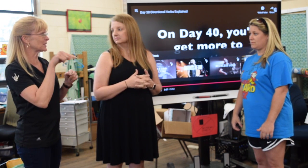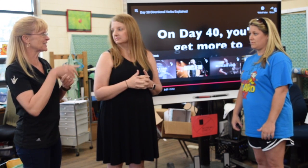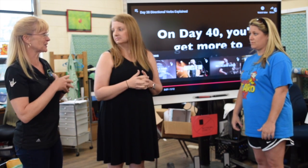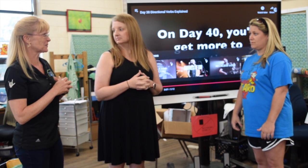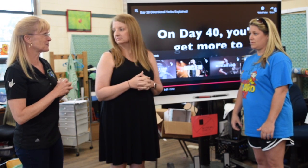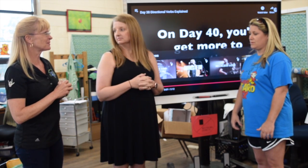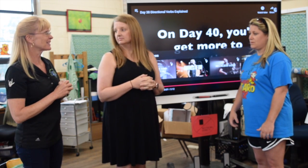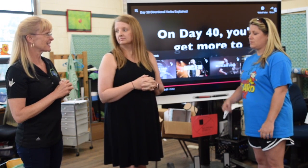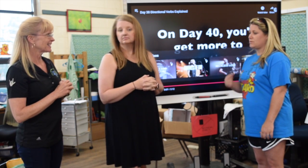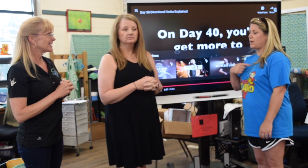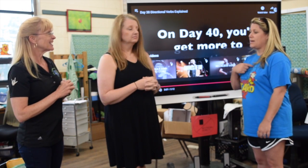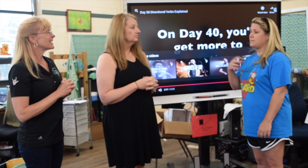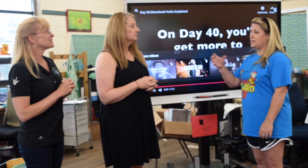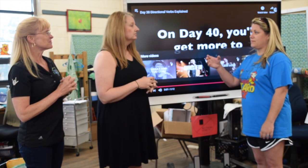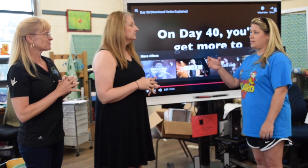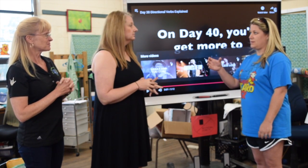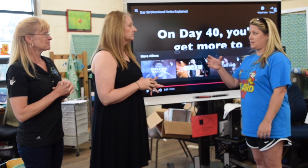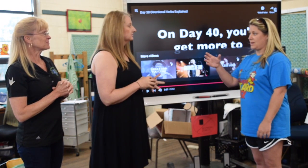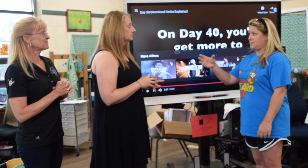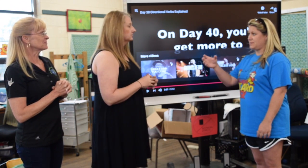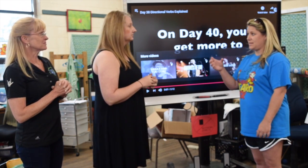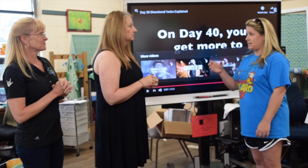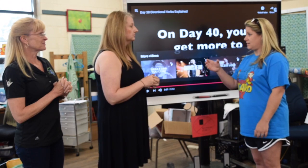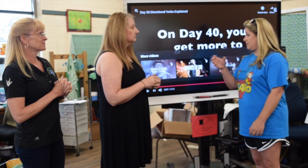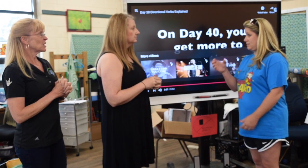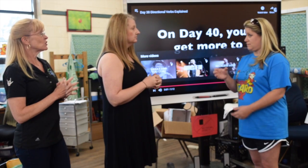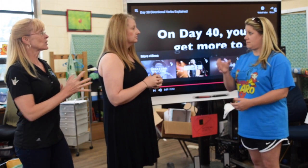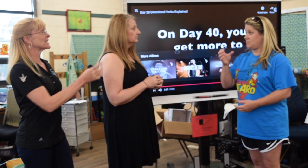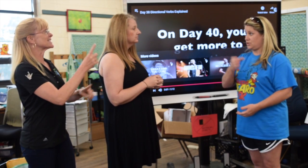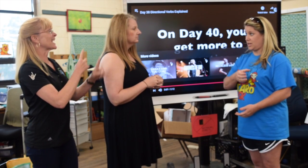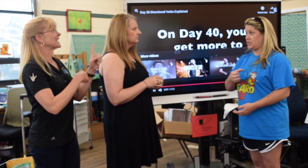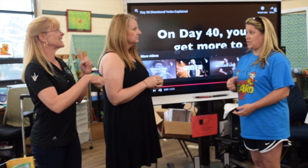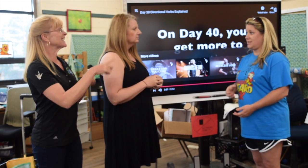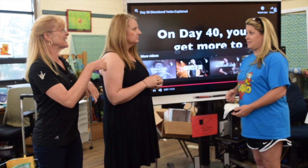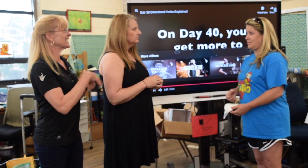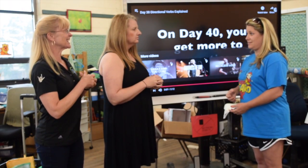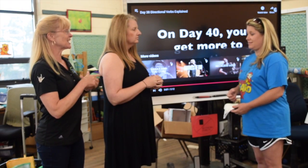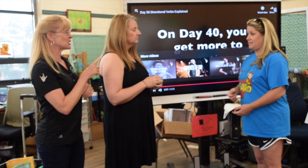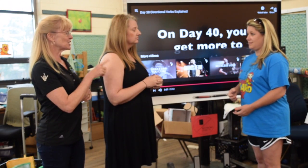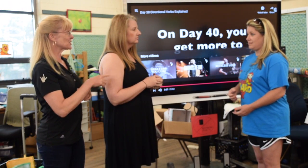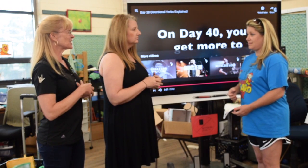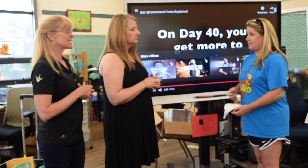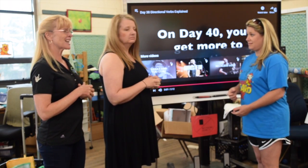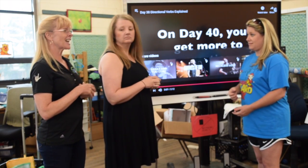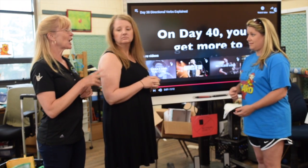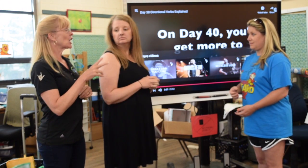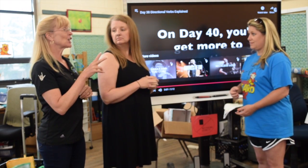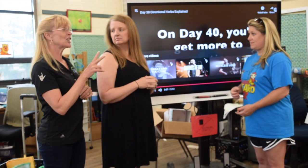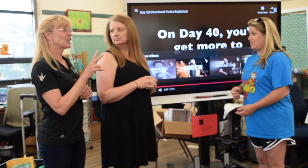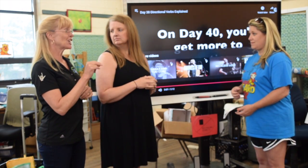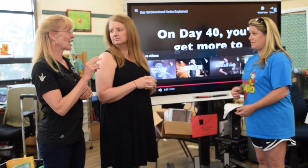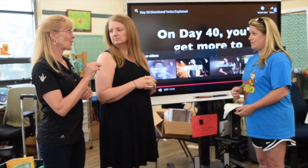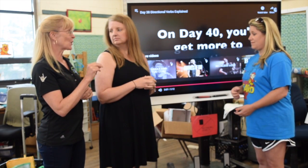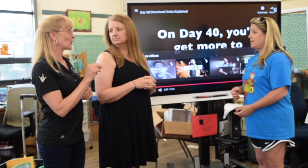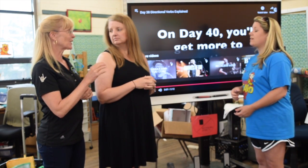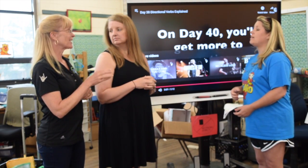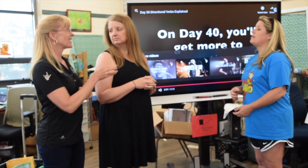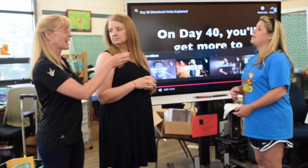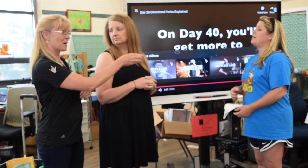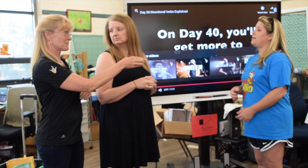to. So I'm taking it. You're gonna sign it again, and she's gonna say, no, I'm not